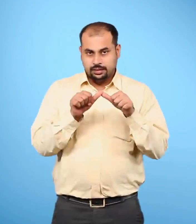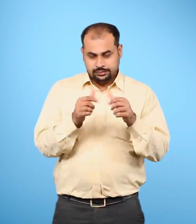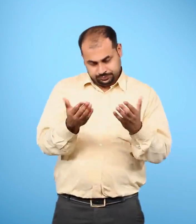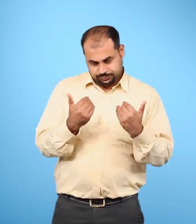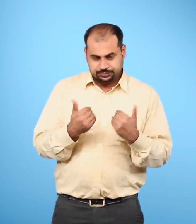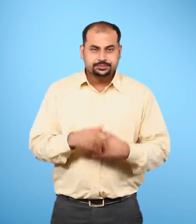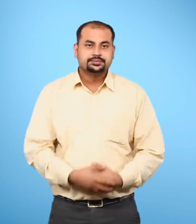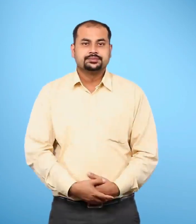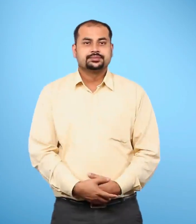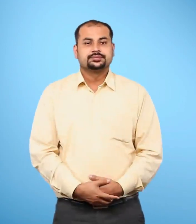Answer these.